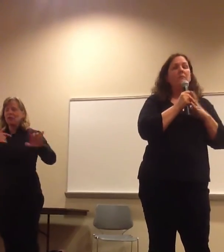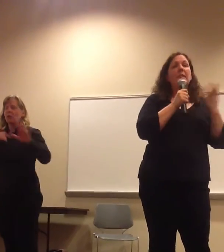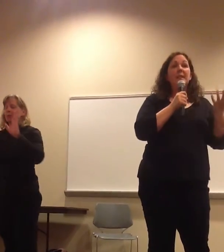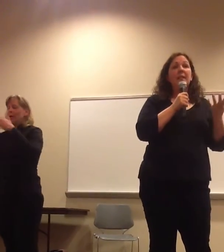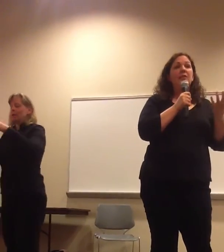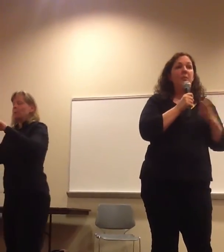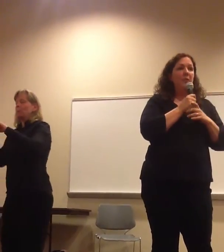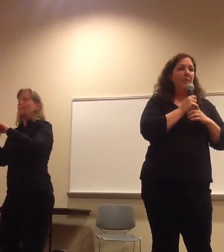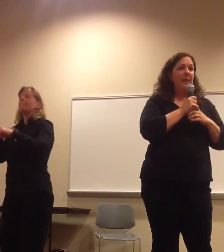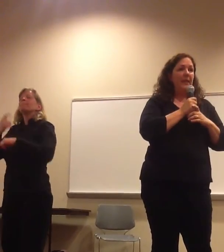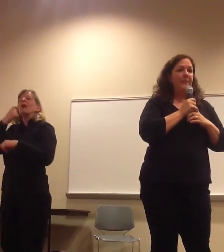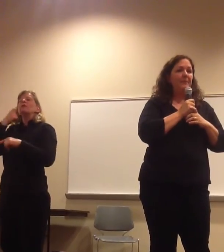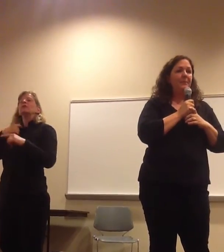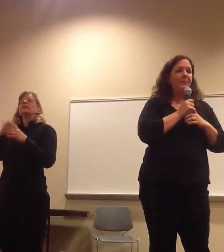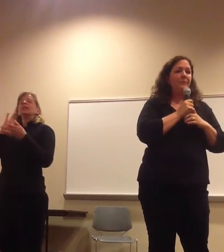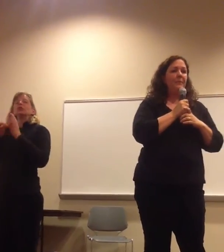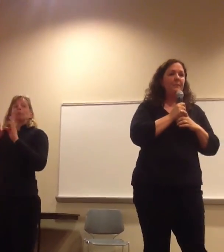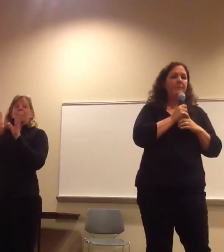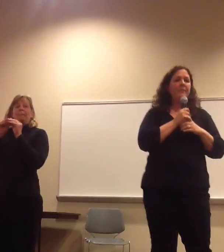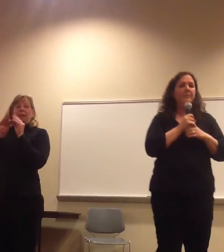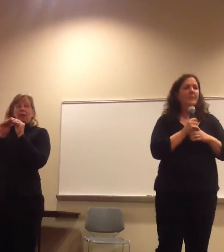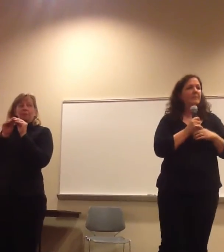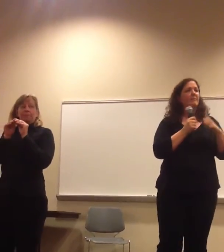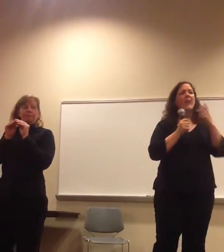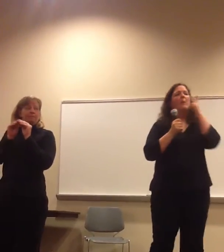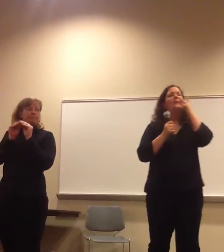I recently interpreted a meeting.